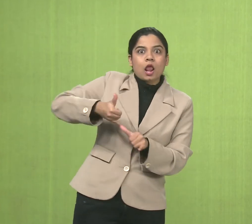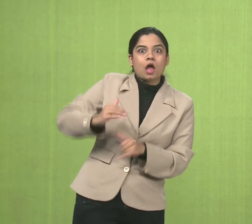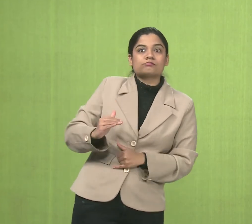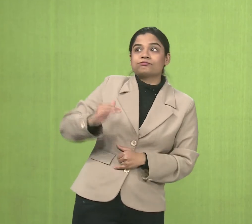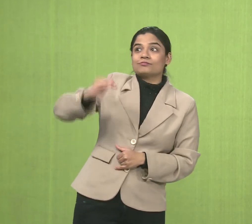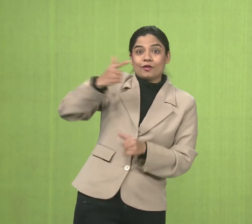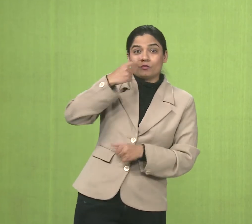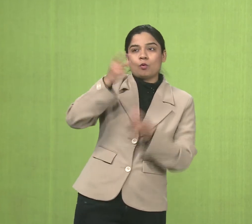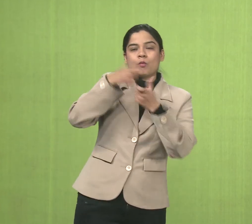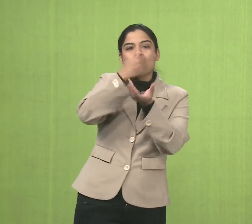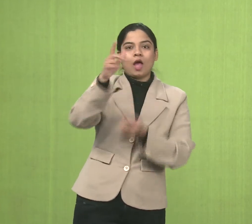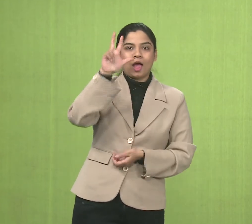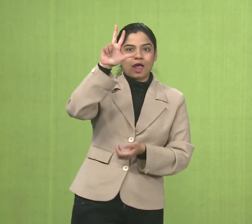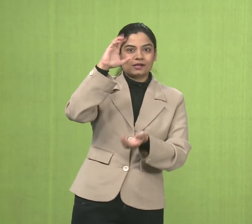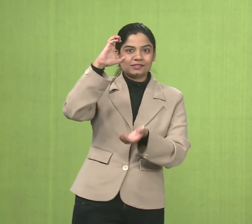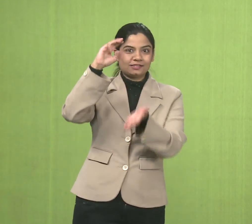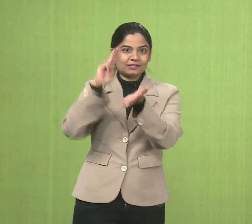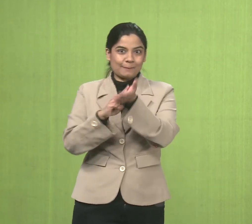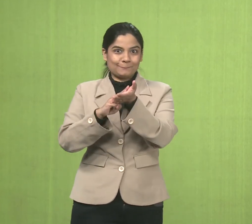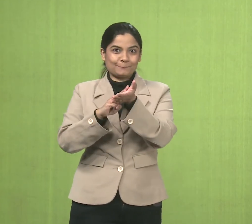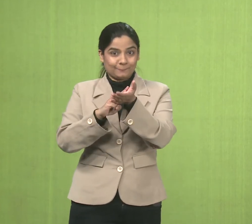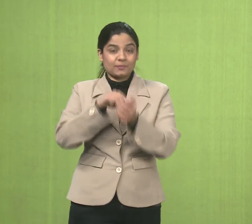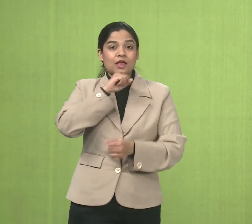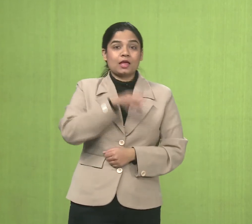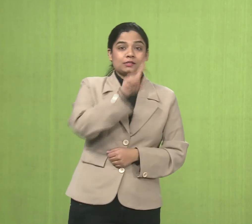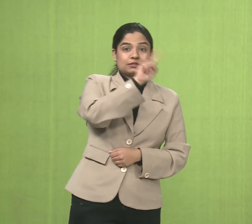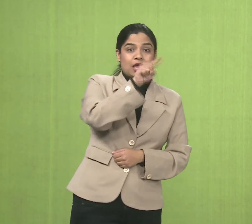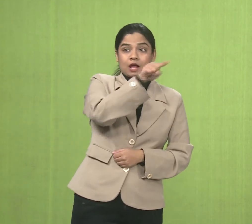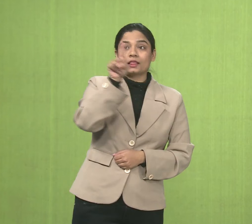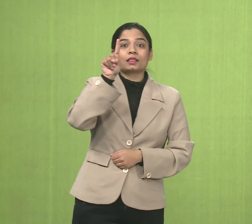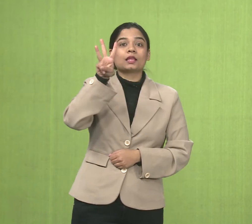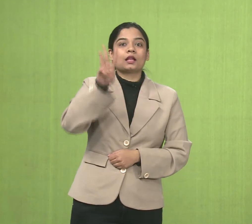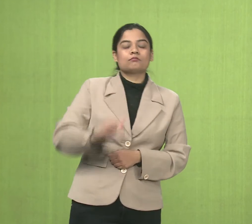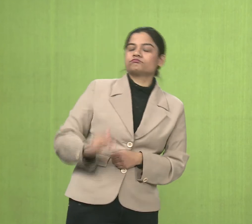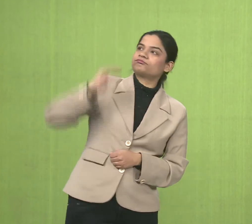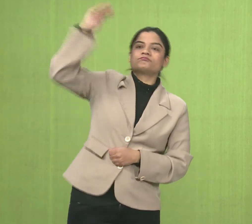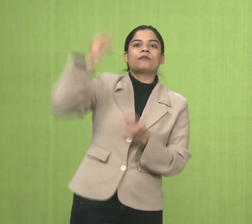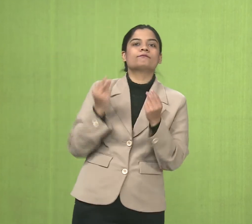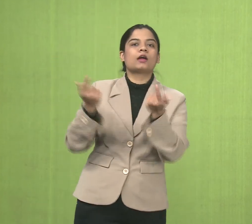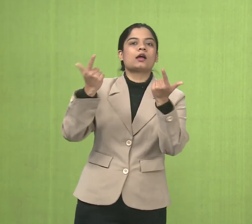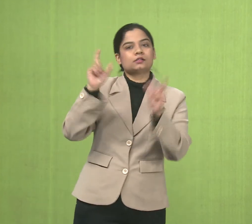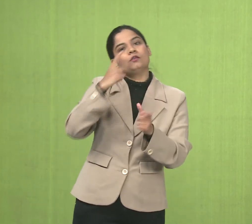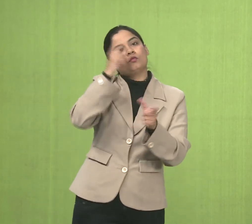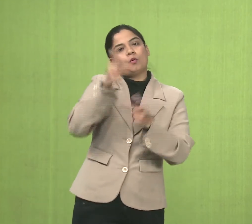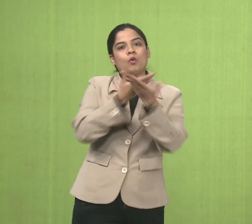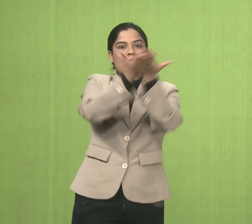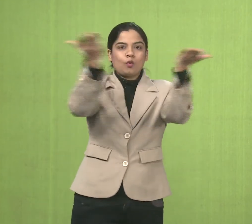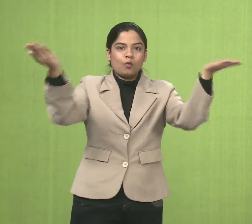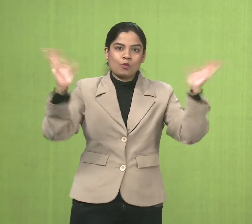A girl gains about 8 centimeter of height between the age of 11 to 13 years old. So that